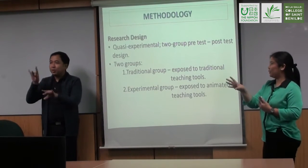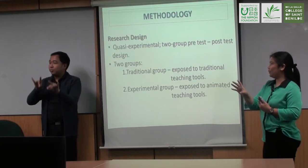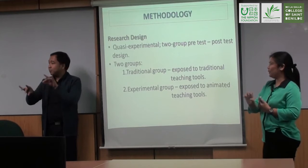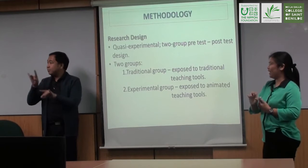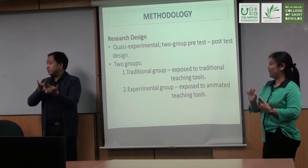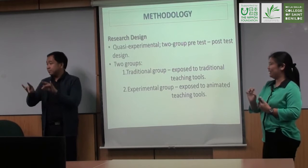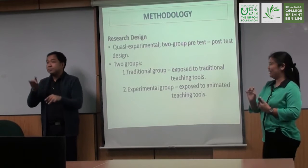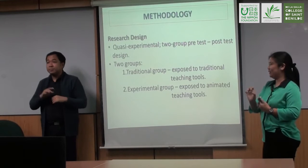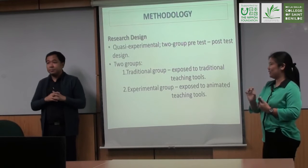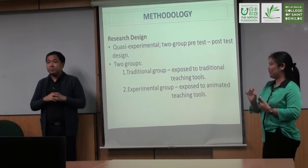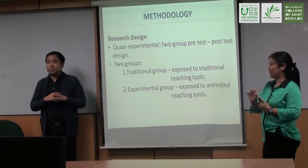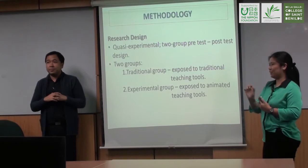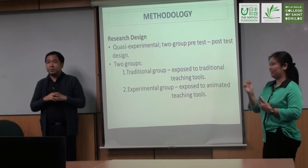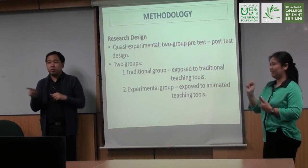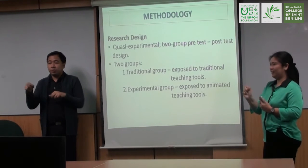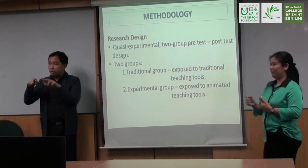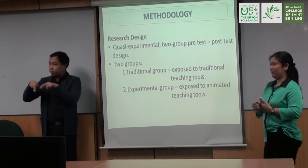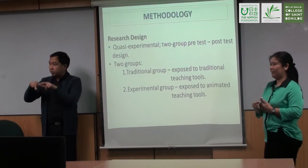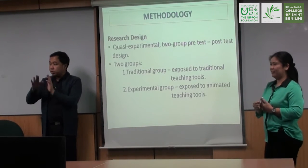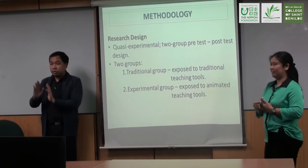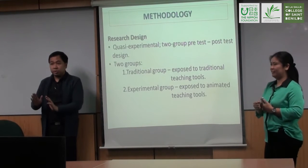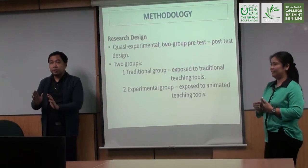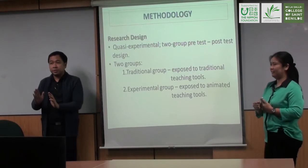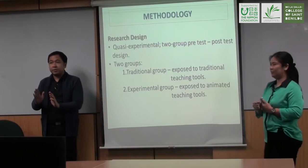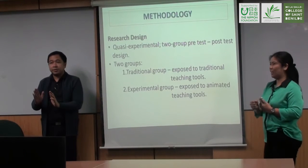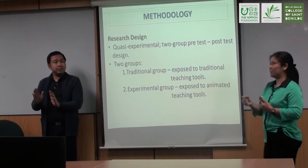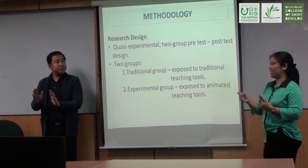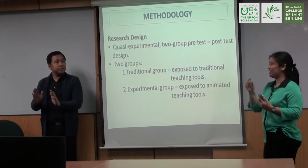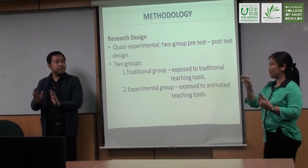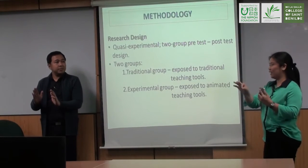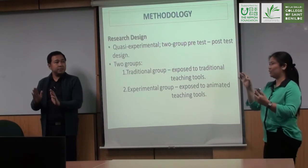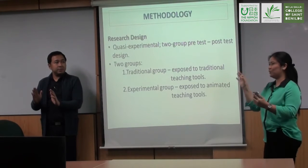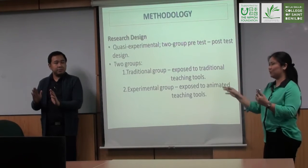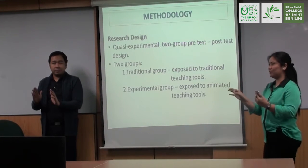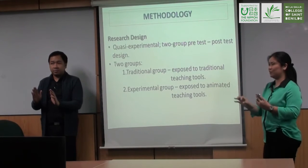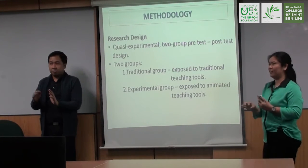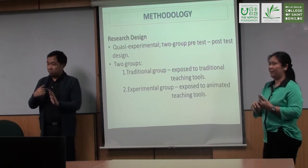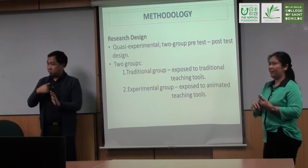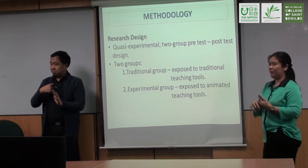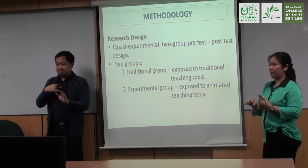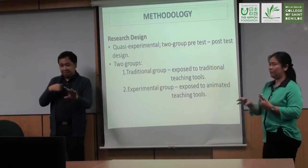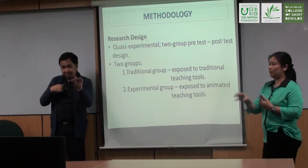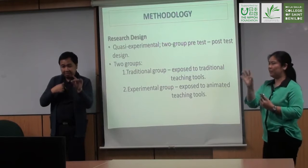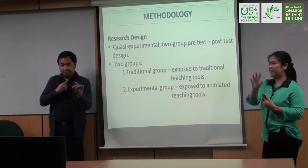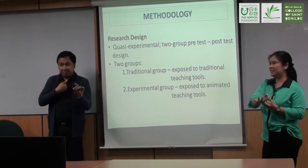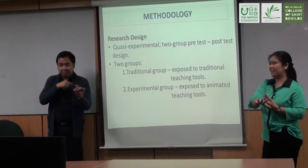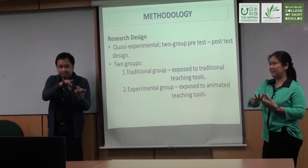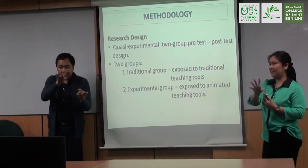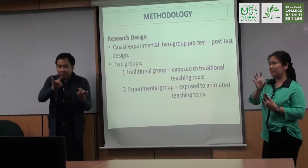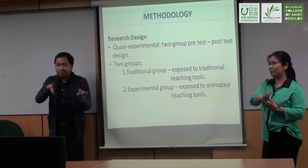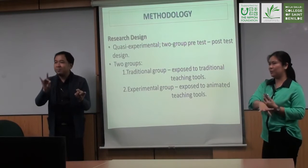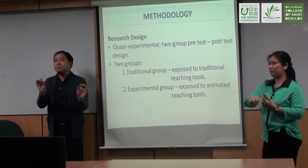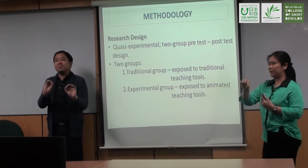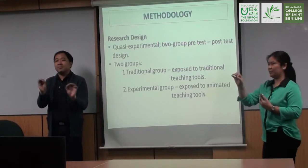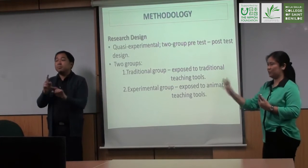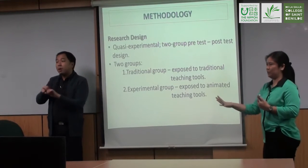running a group. Yun nga, yung researcher parang don't have a chance para to choose to put this kid in